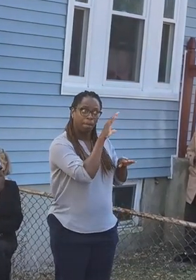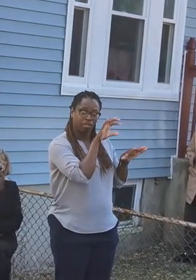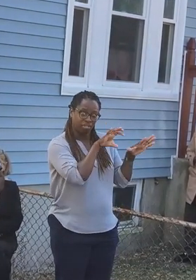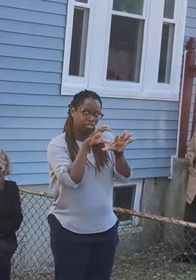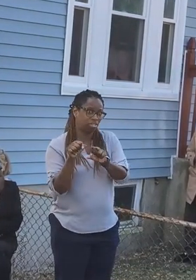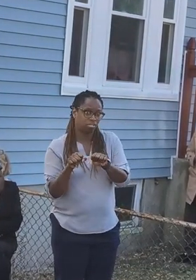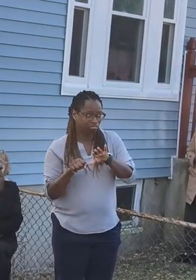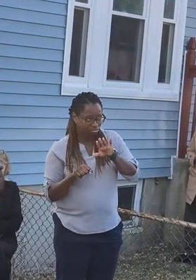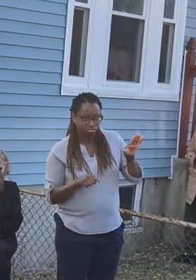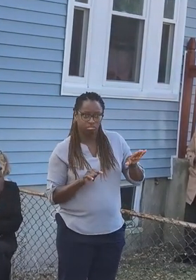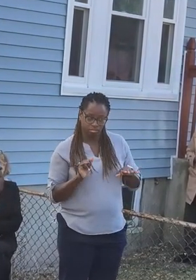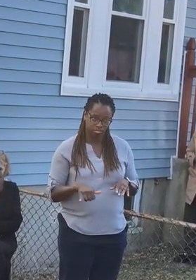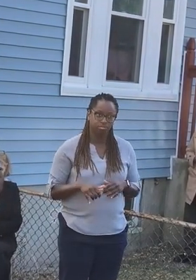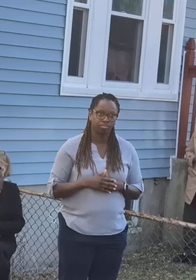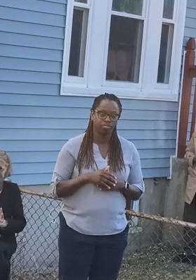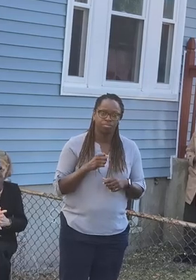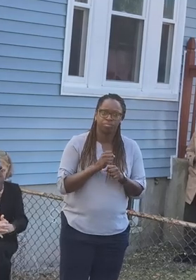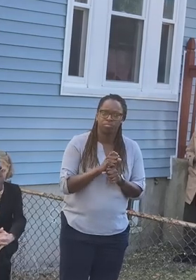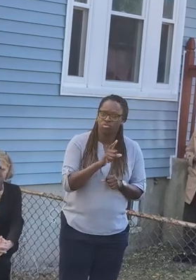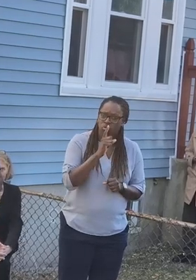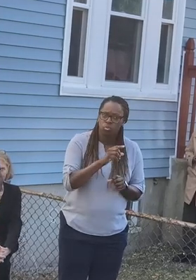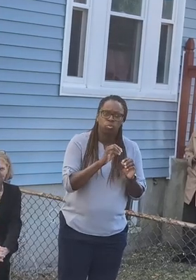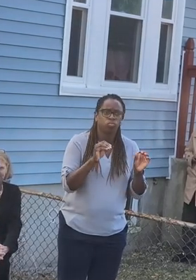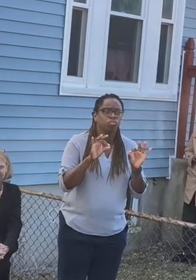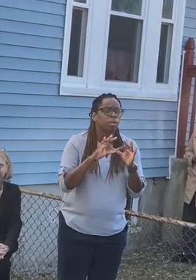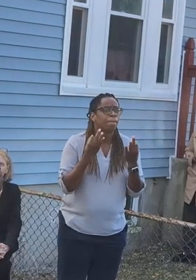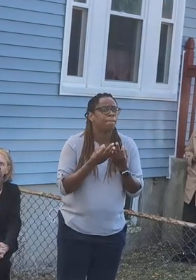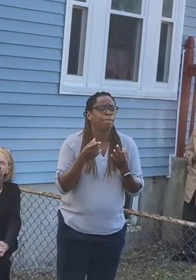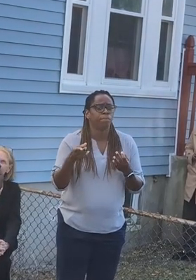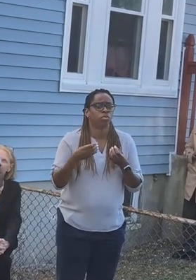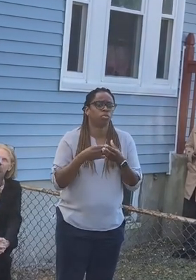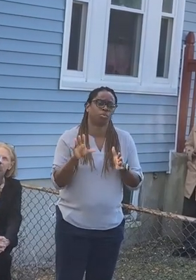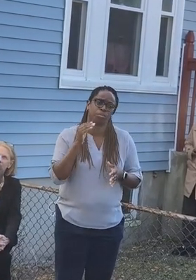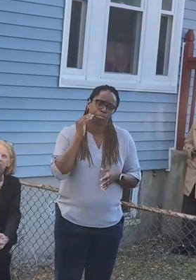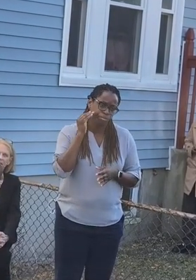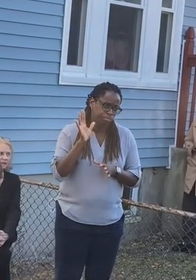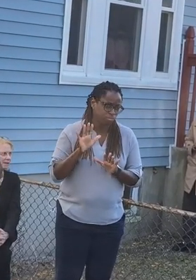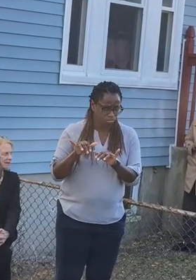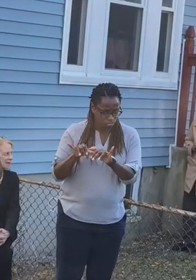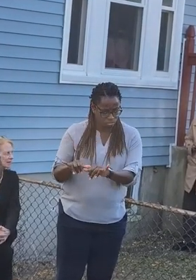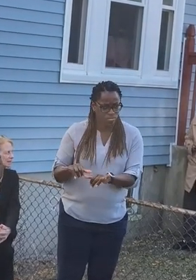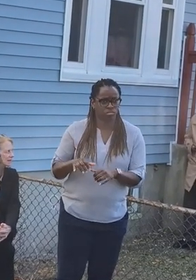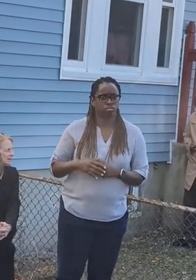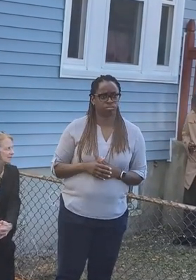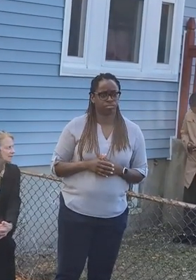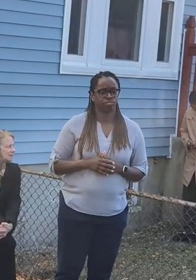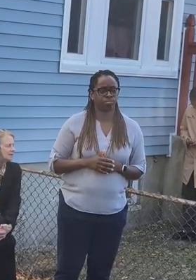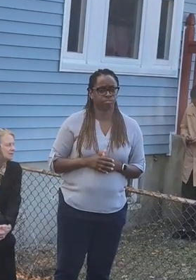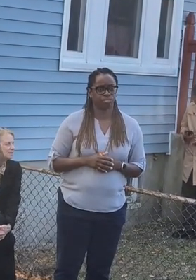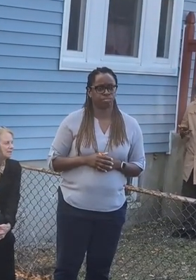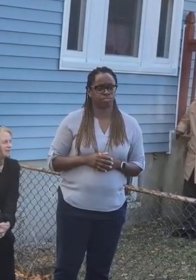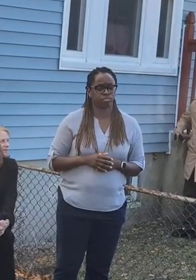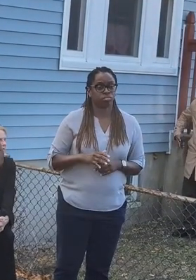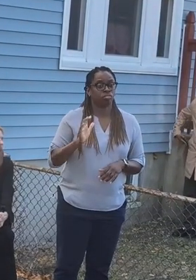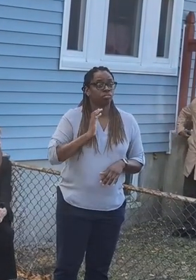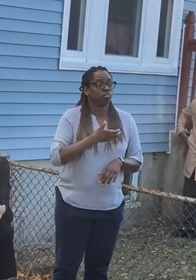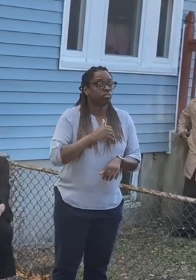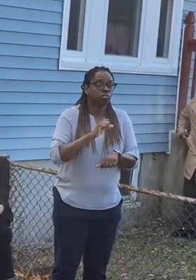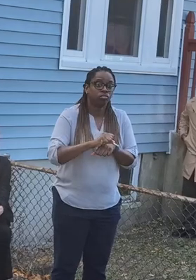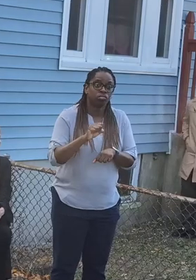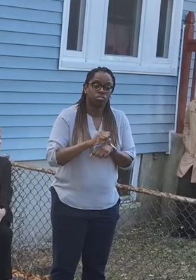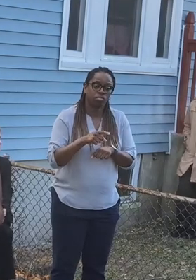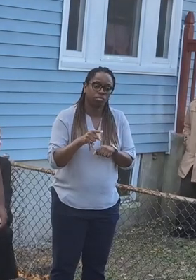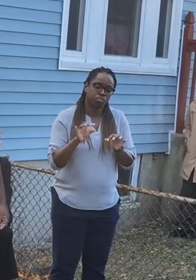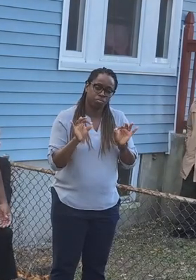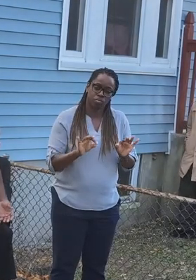affordability, ensuring that no family in good standing loses their home. The work we are doing today is crucial for the future of our